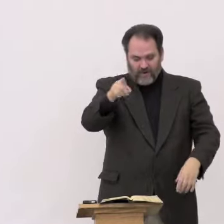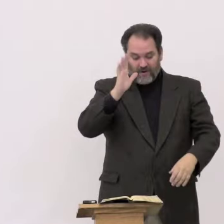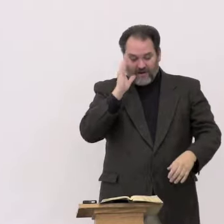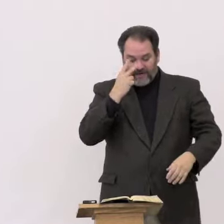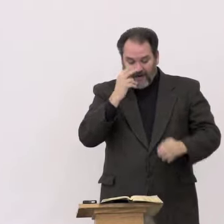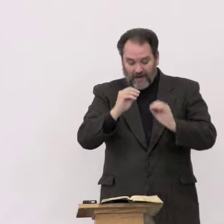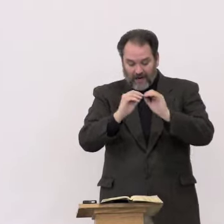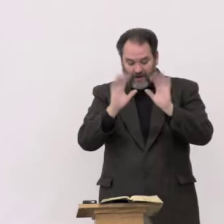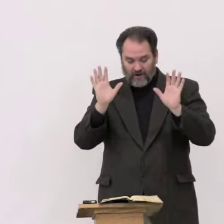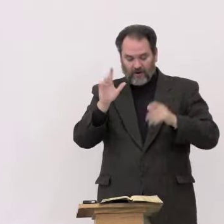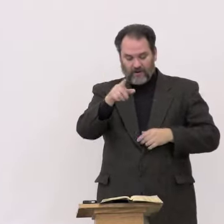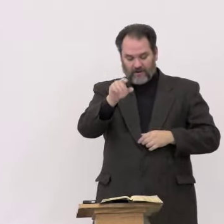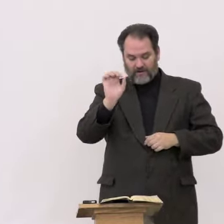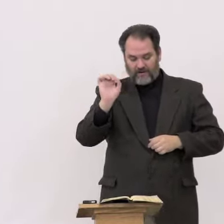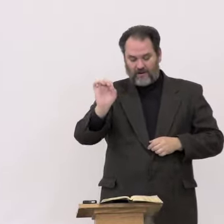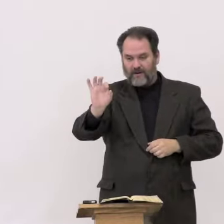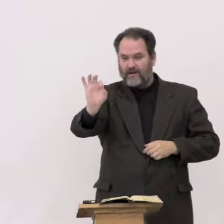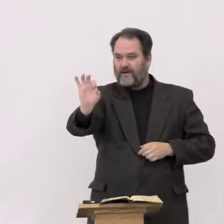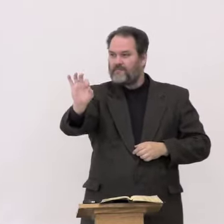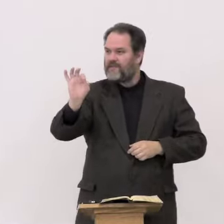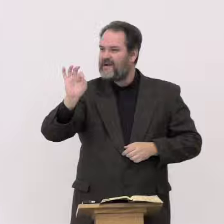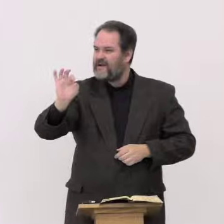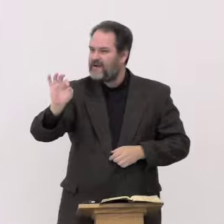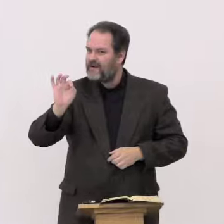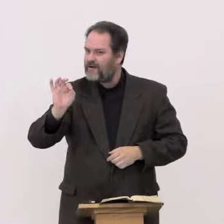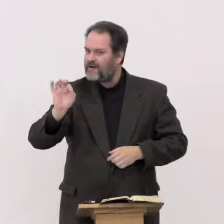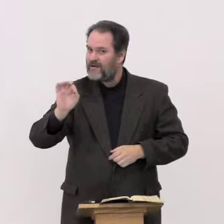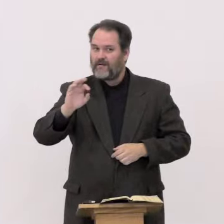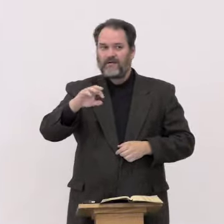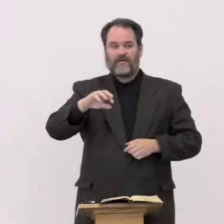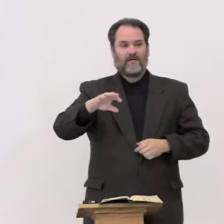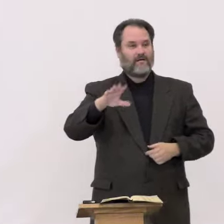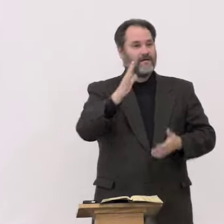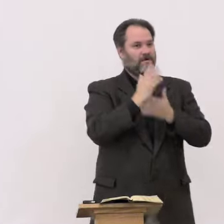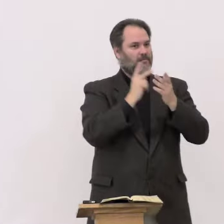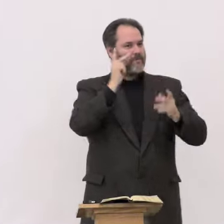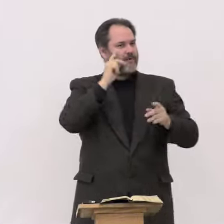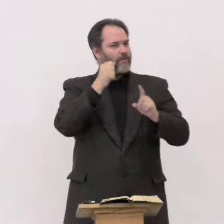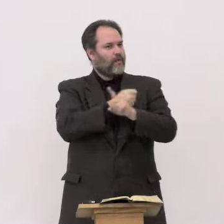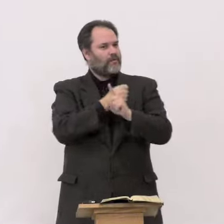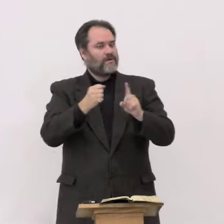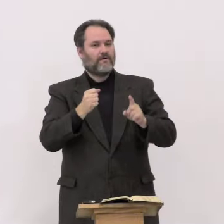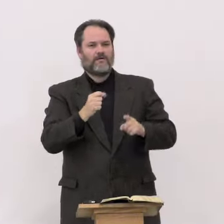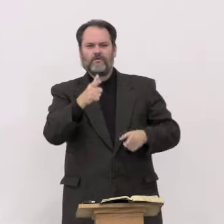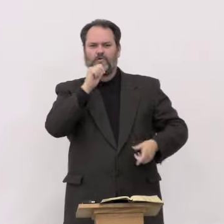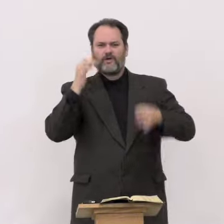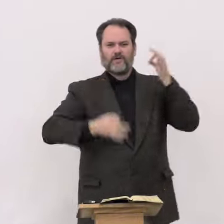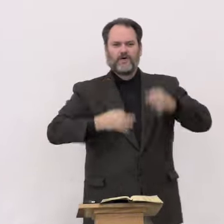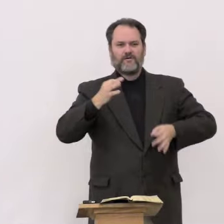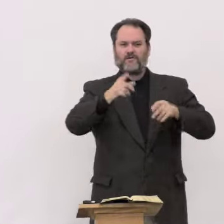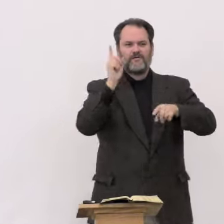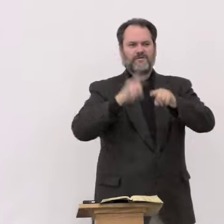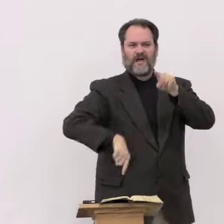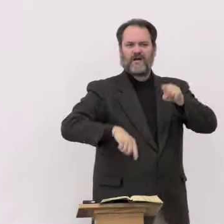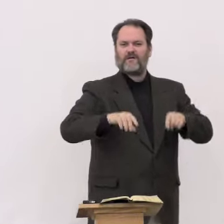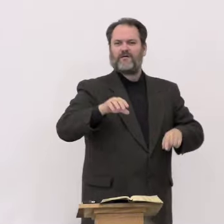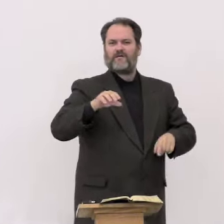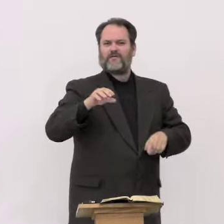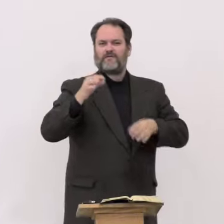If you take off the log in your eye, you can see clearly and you can pick. Some people abuse, like,